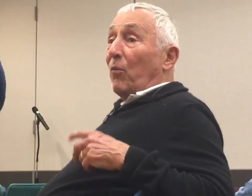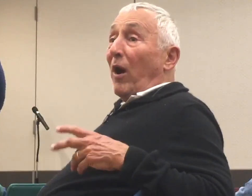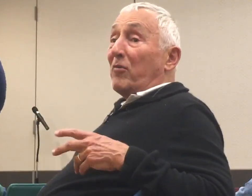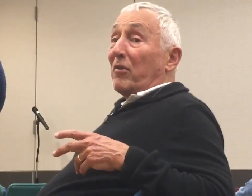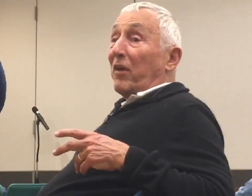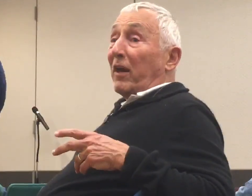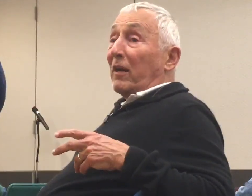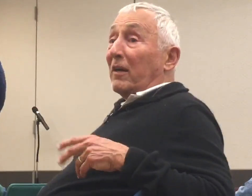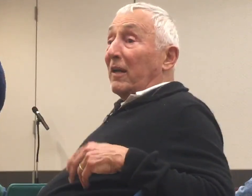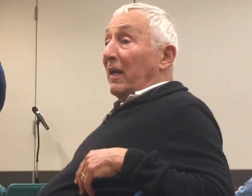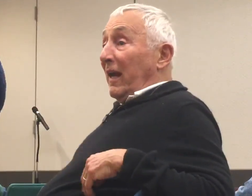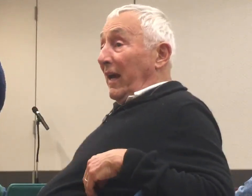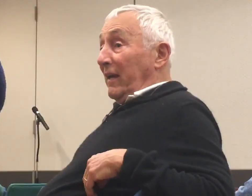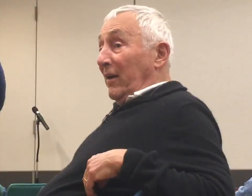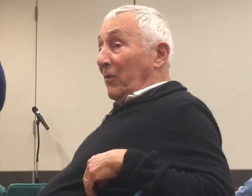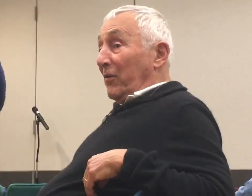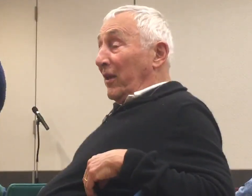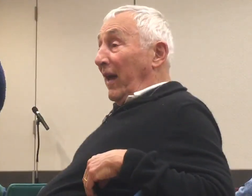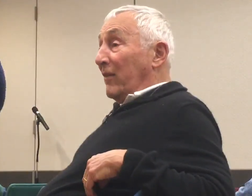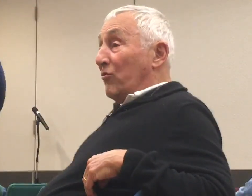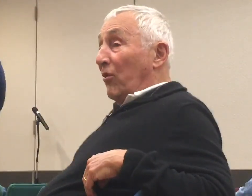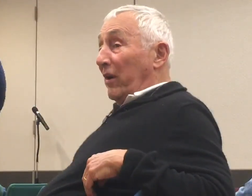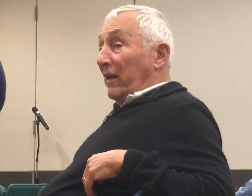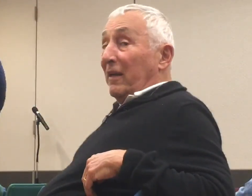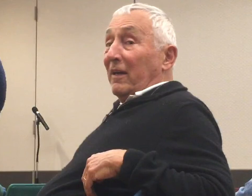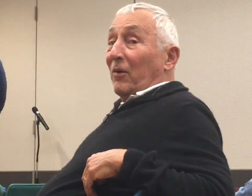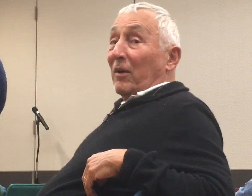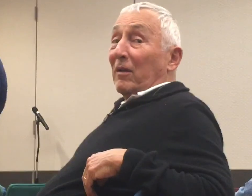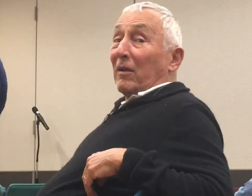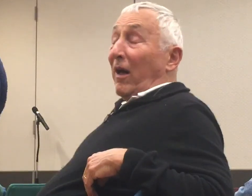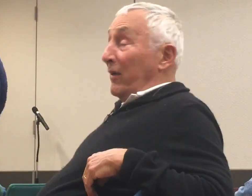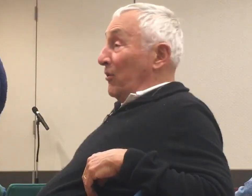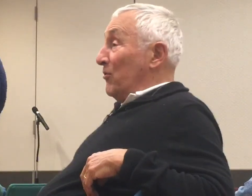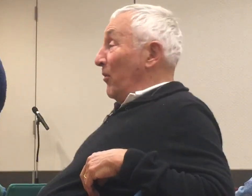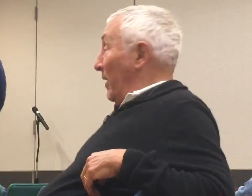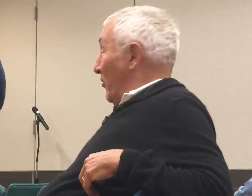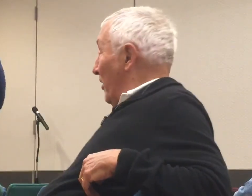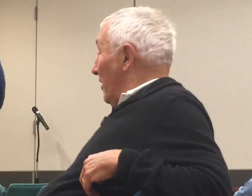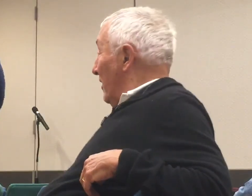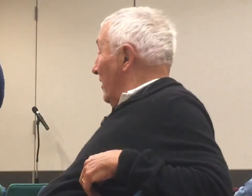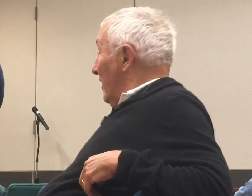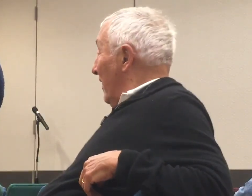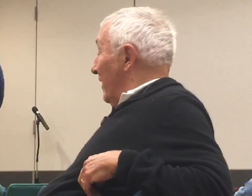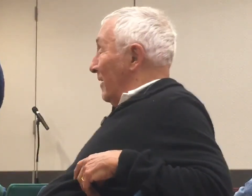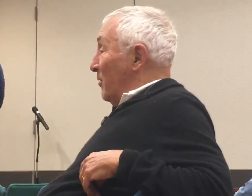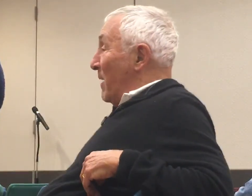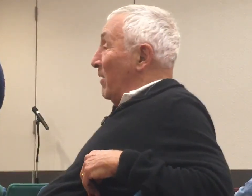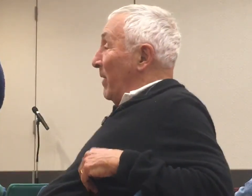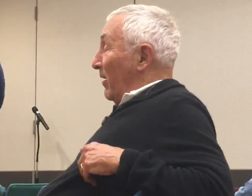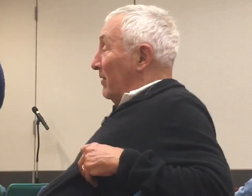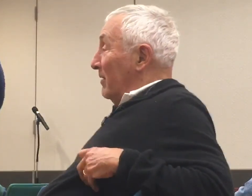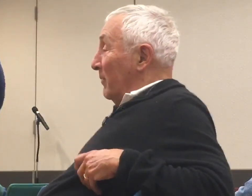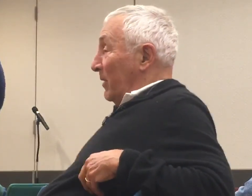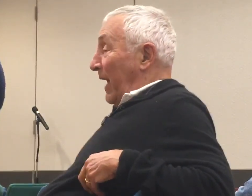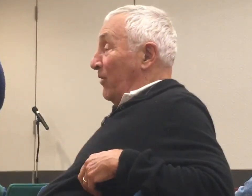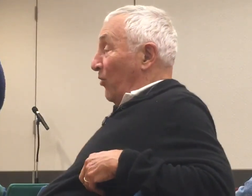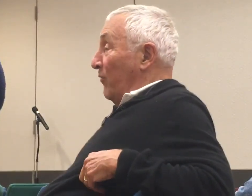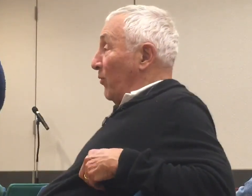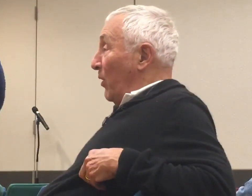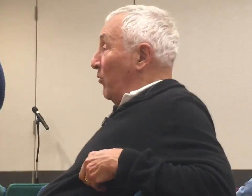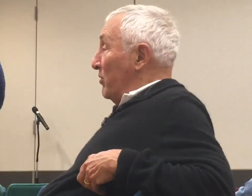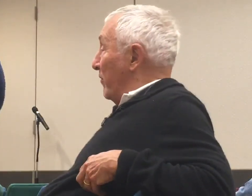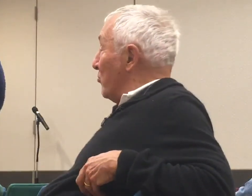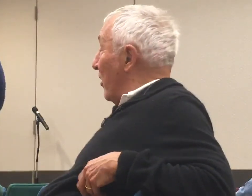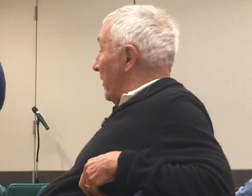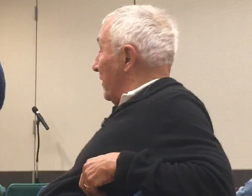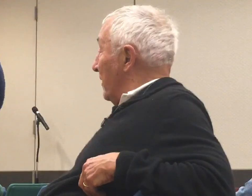side? And why is it there? And with CAD drawing, lines are so easy. And speak about CAD drawing